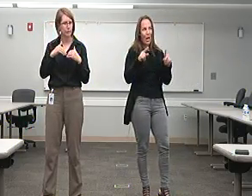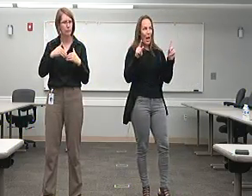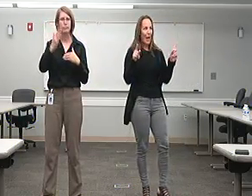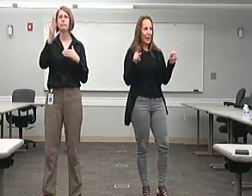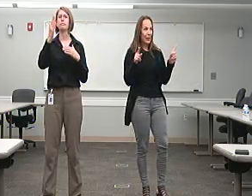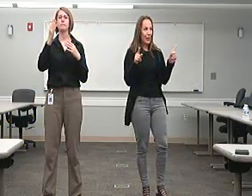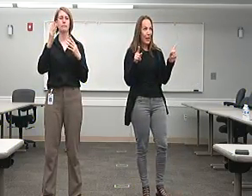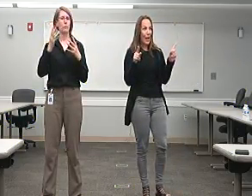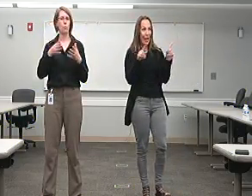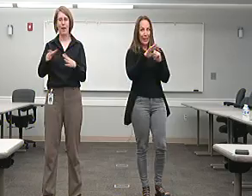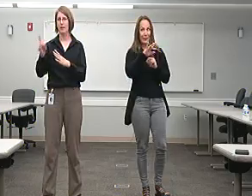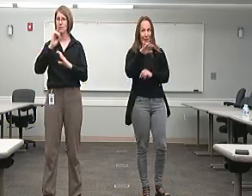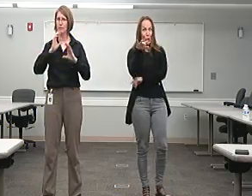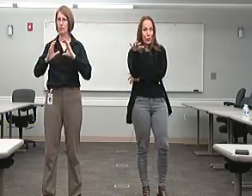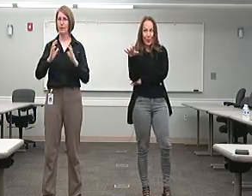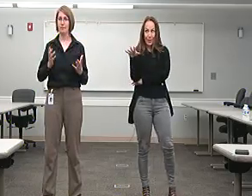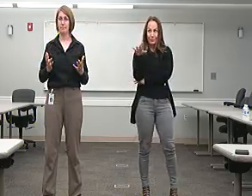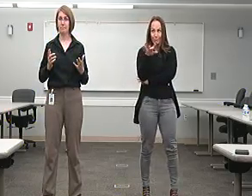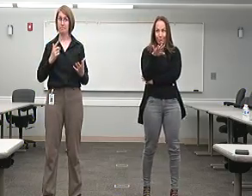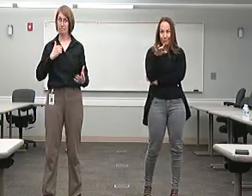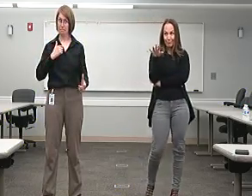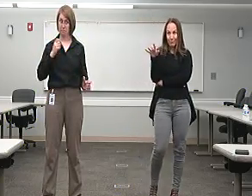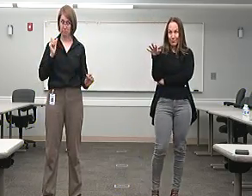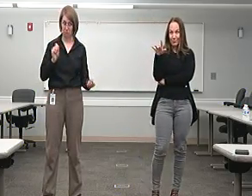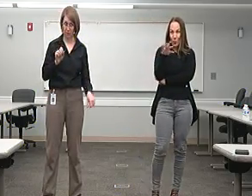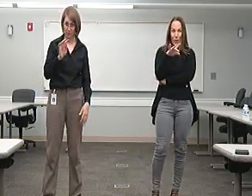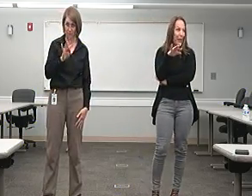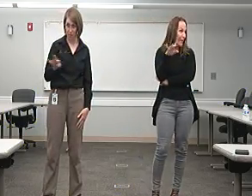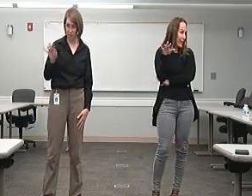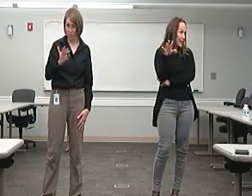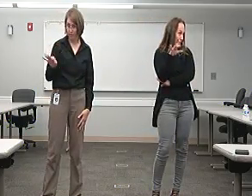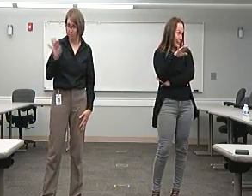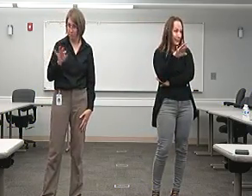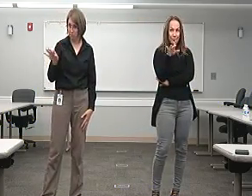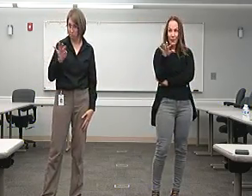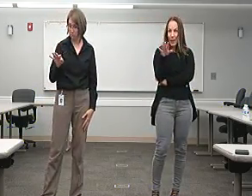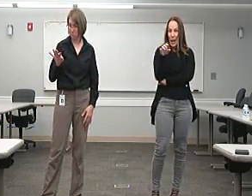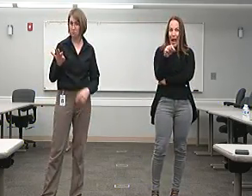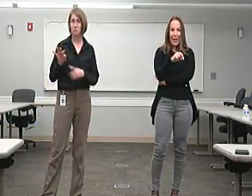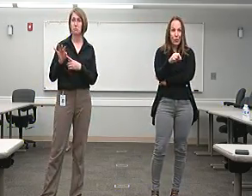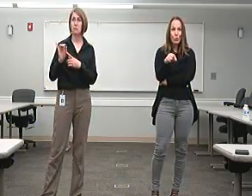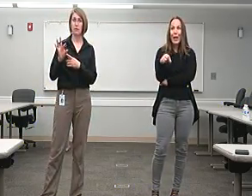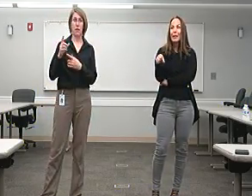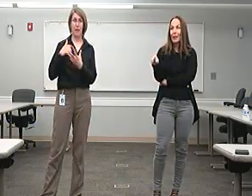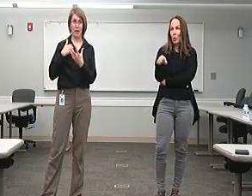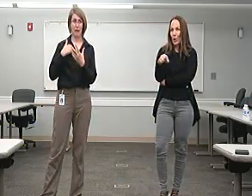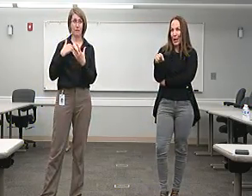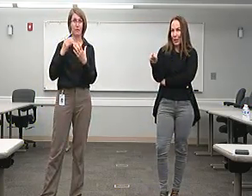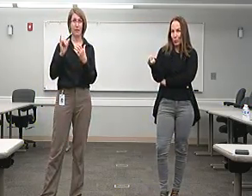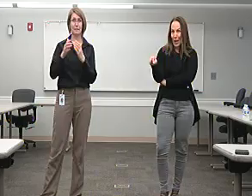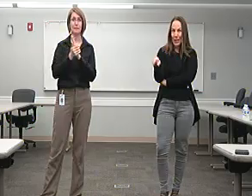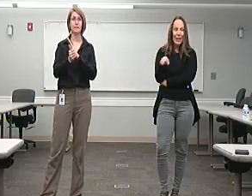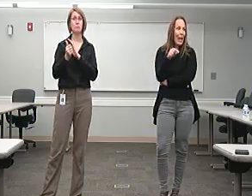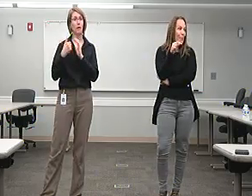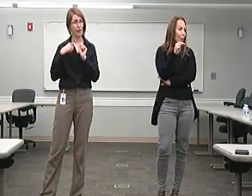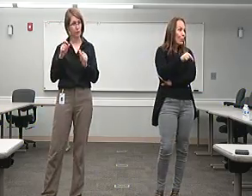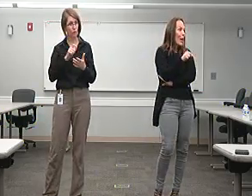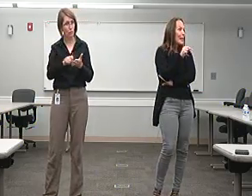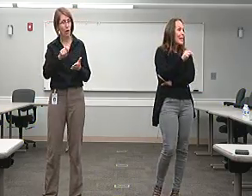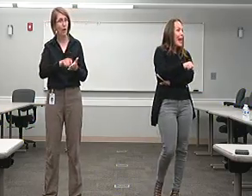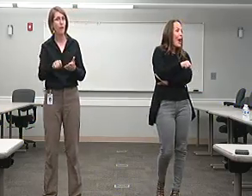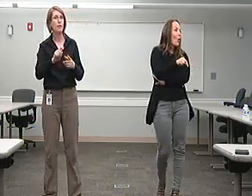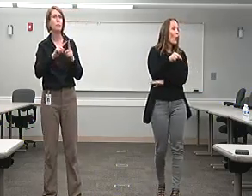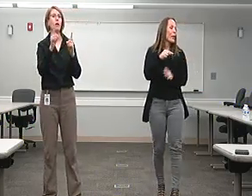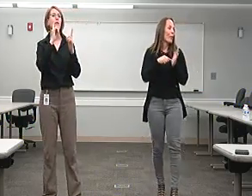I can finger spell when I have that skill. I can write it when I can write it. But right now, whether I